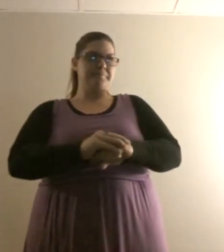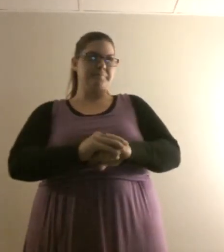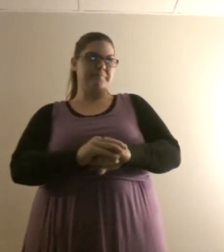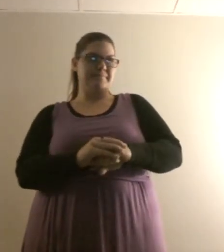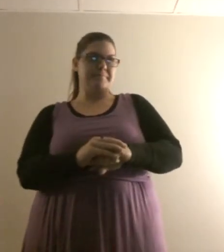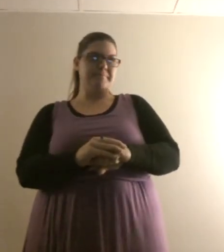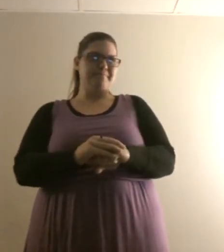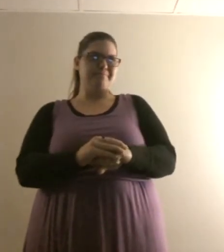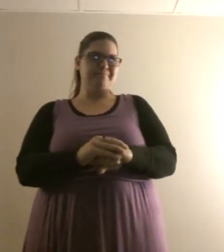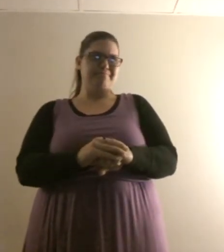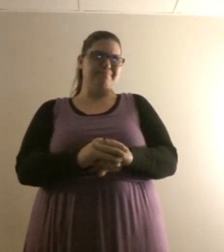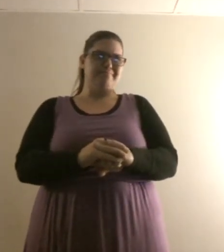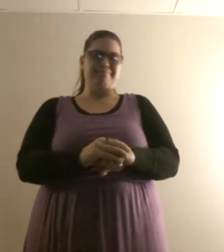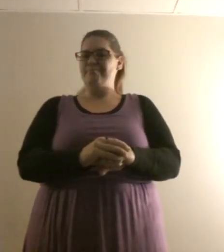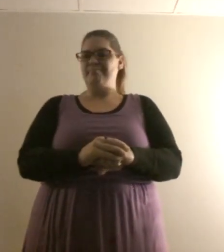easily. Any questions?